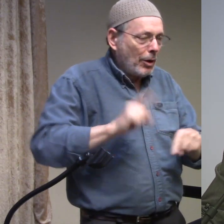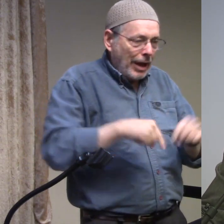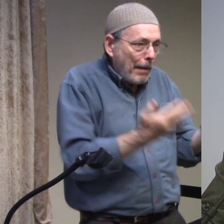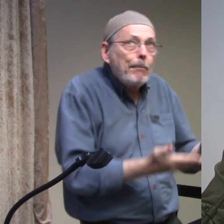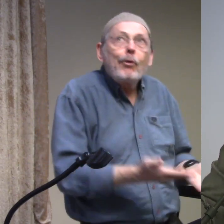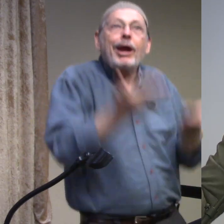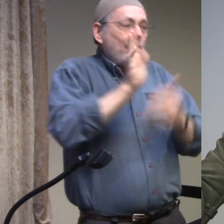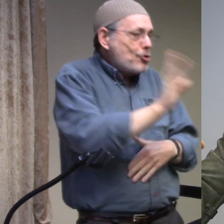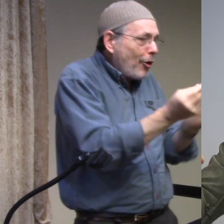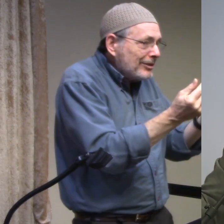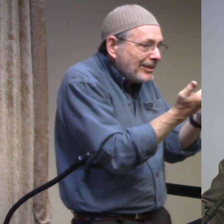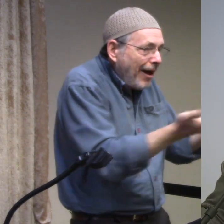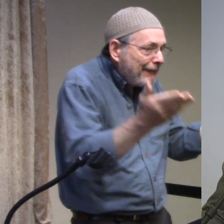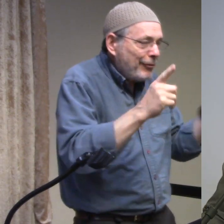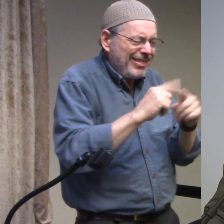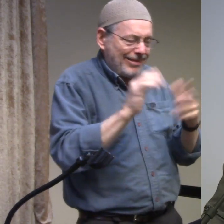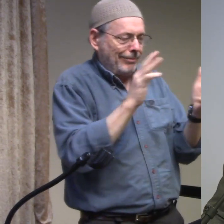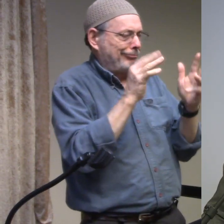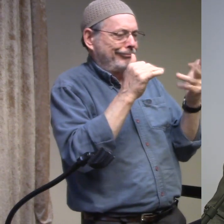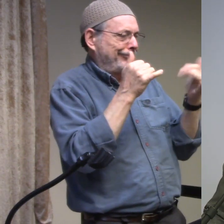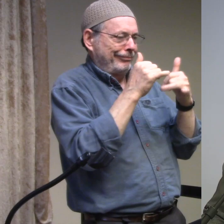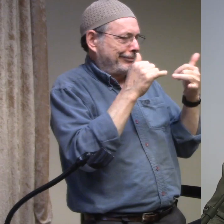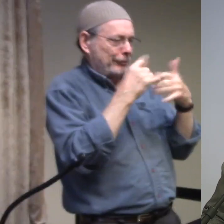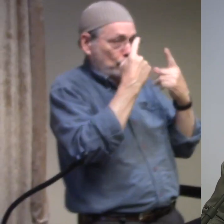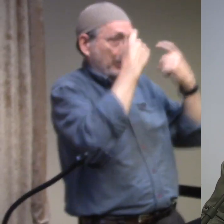us. It's all delusion.